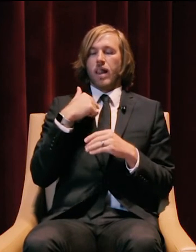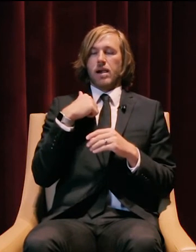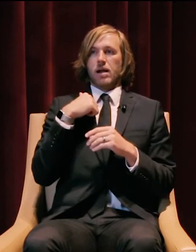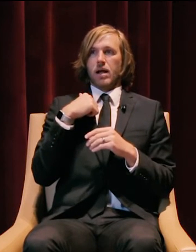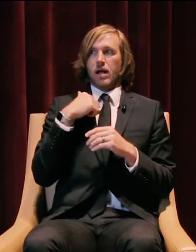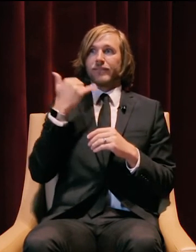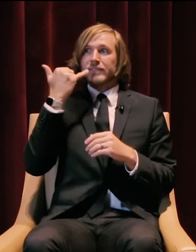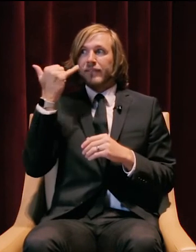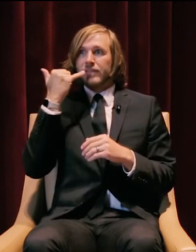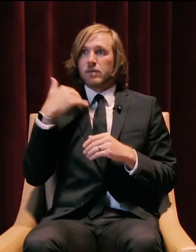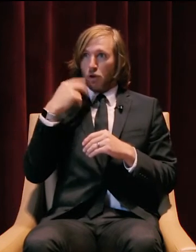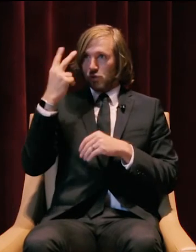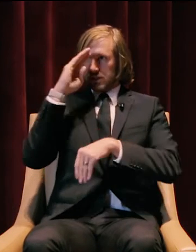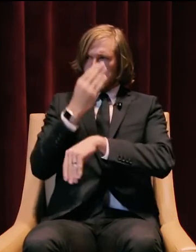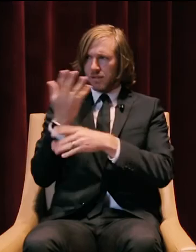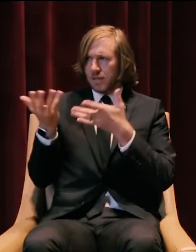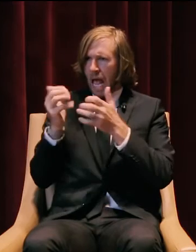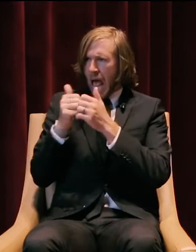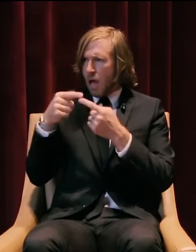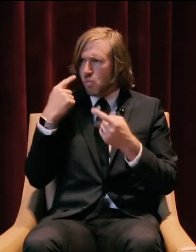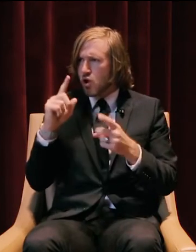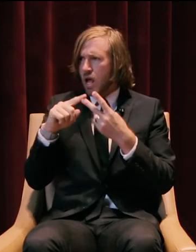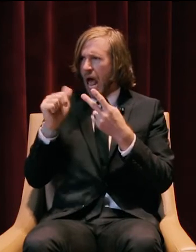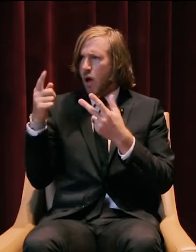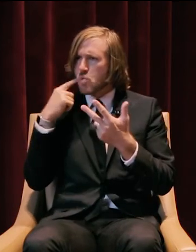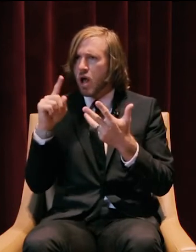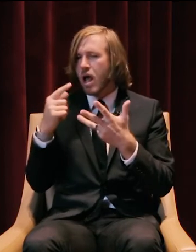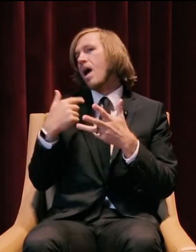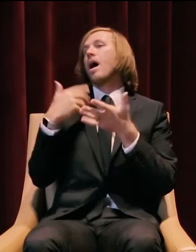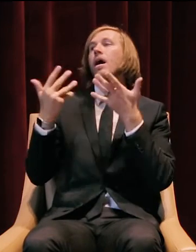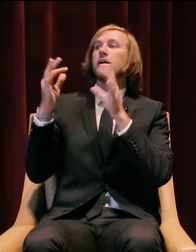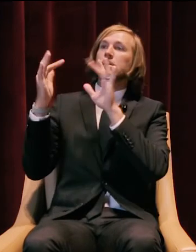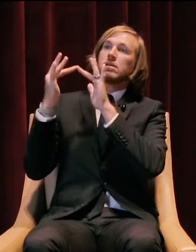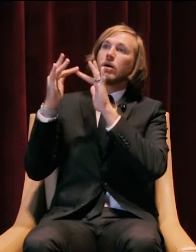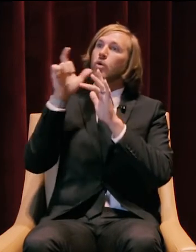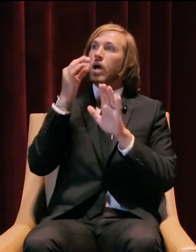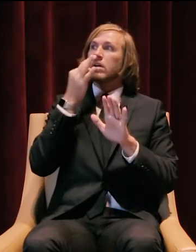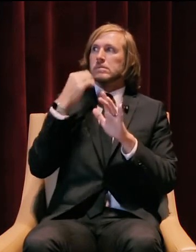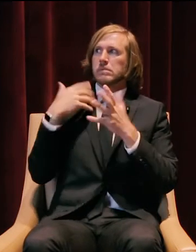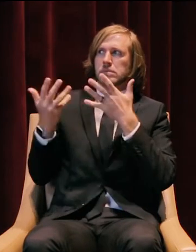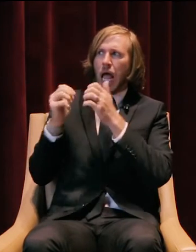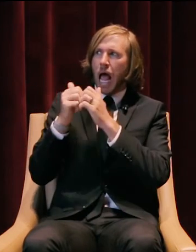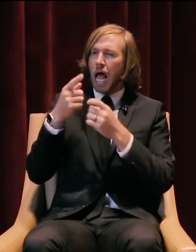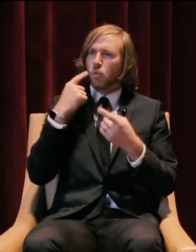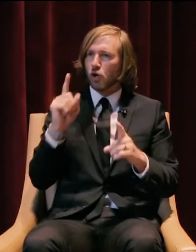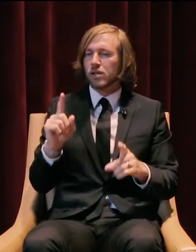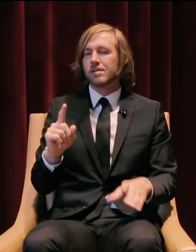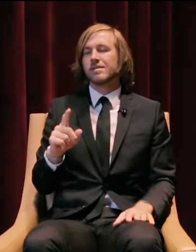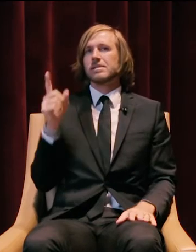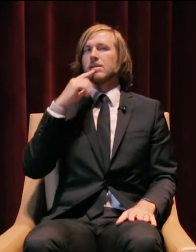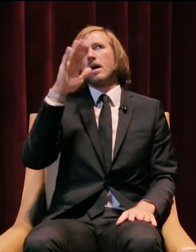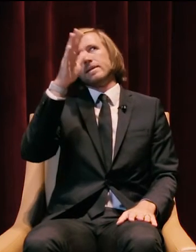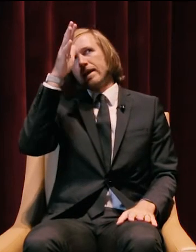my two sons about how does this work, how does that work. I've talked to the experts who are handling this. And they